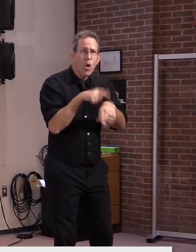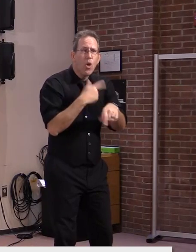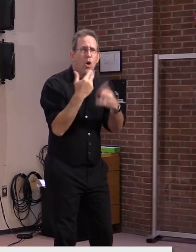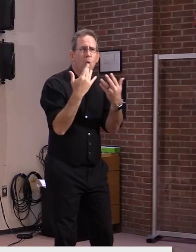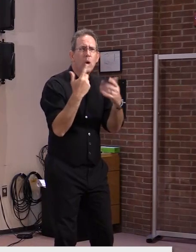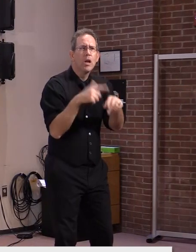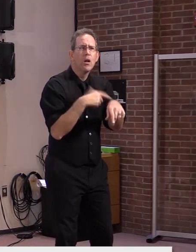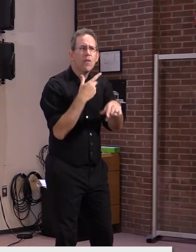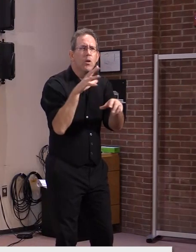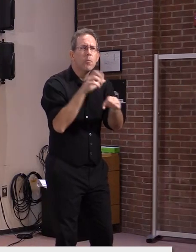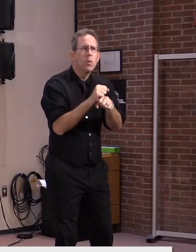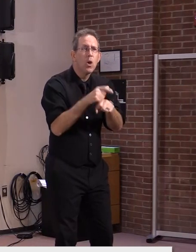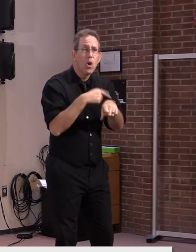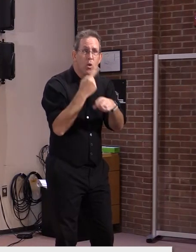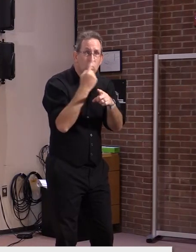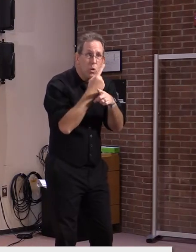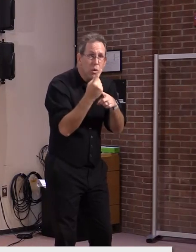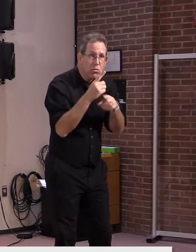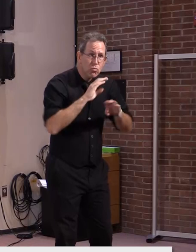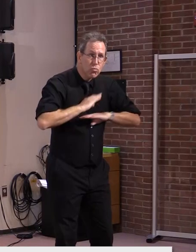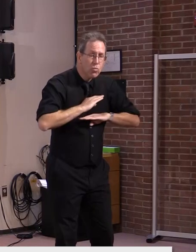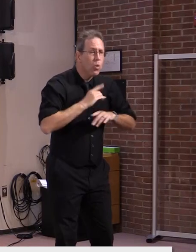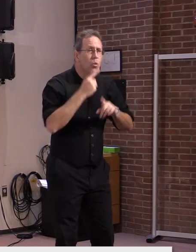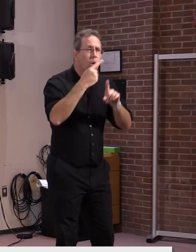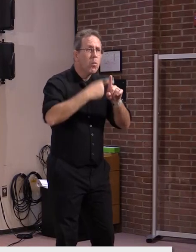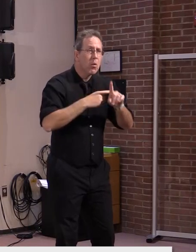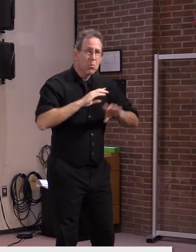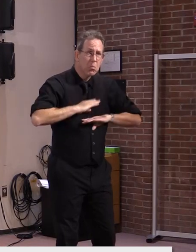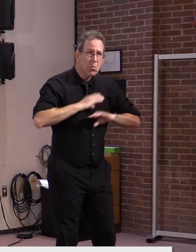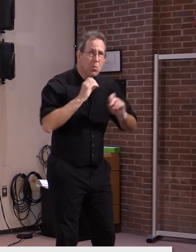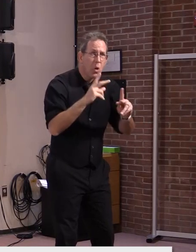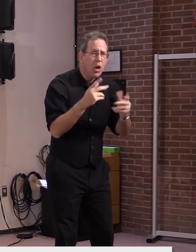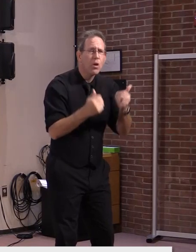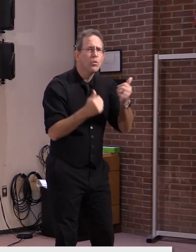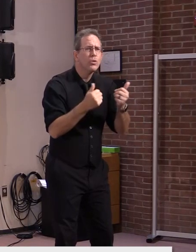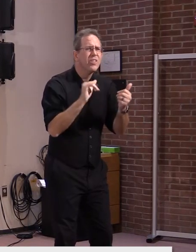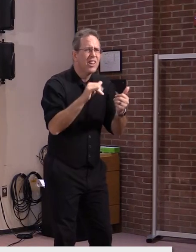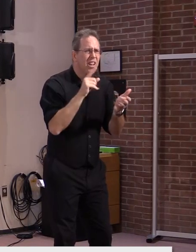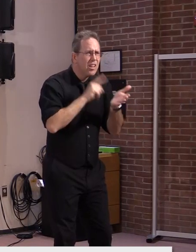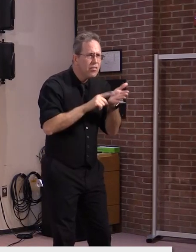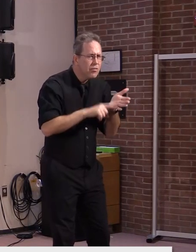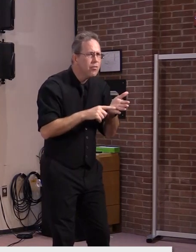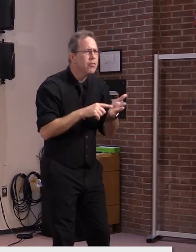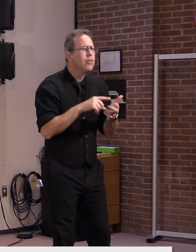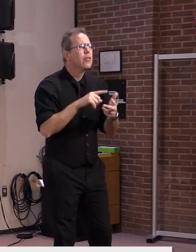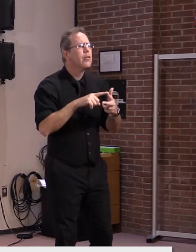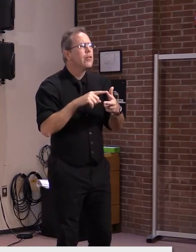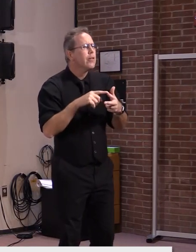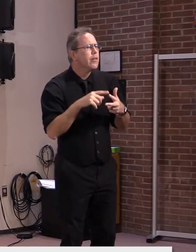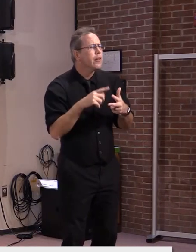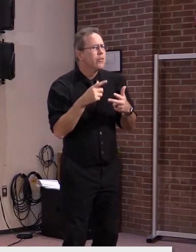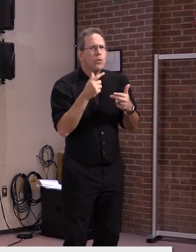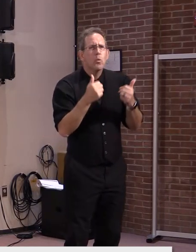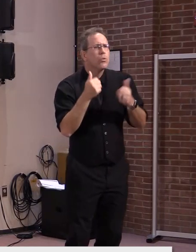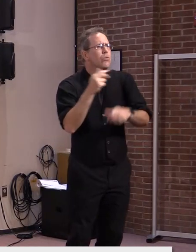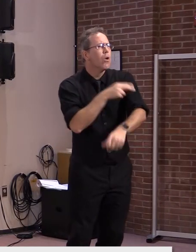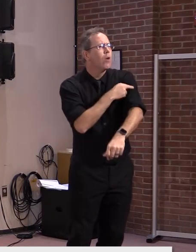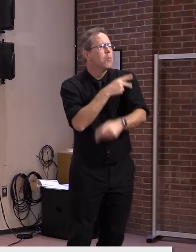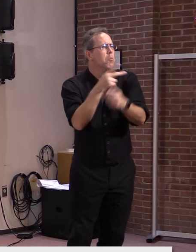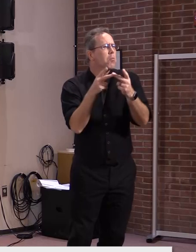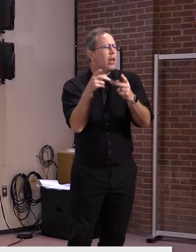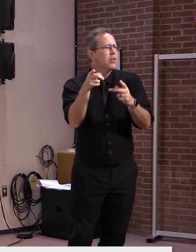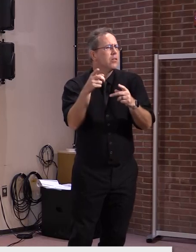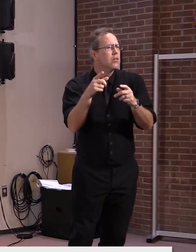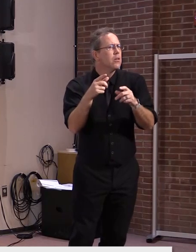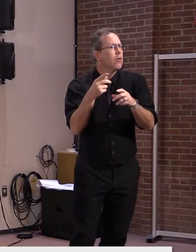who's not meeting those benchmarks? And then number three, why are they not meeting those benchmarks? And